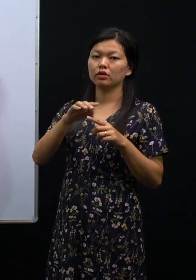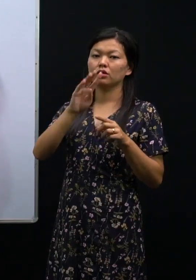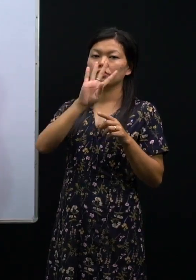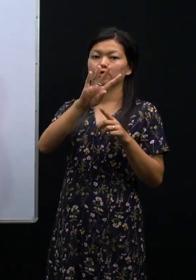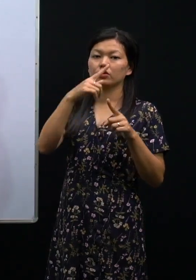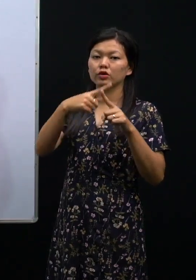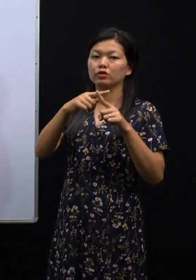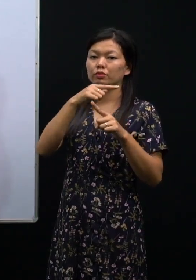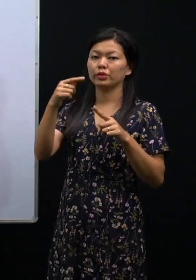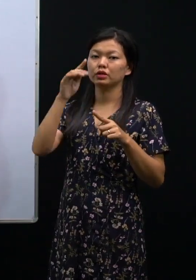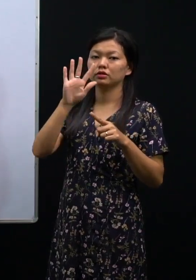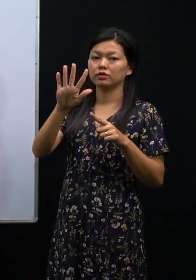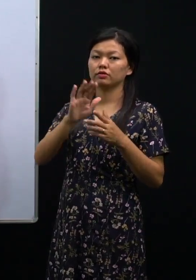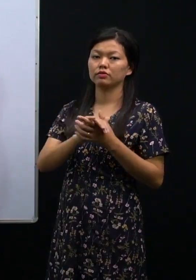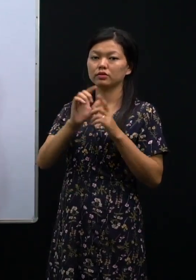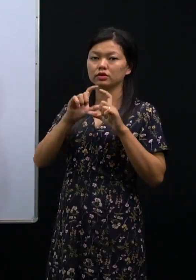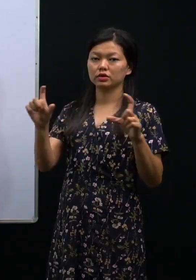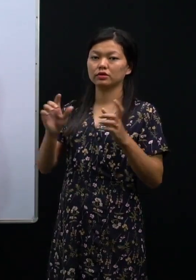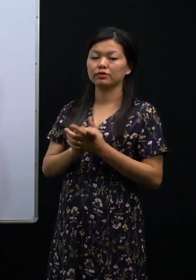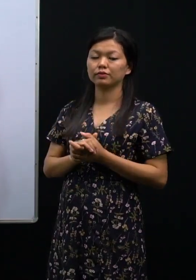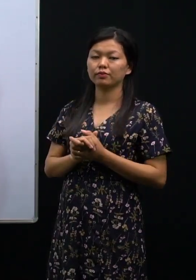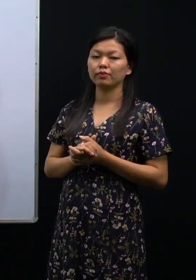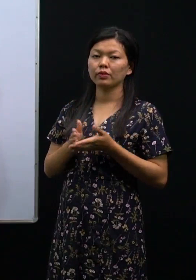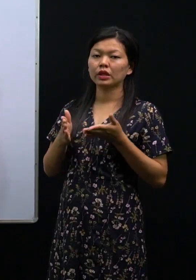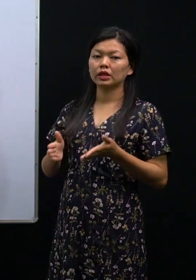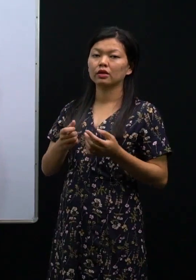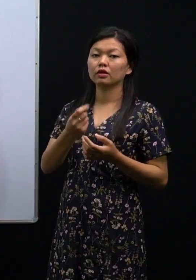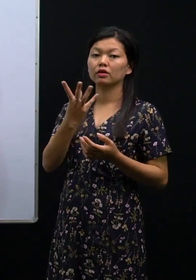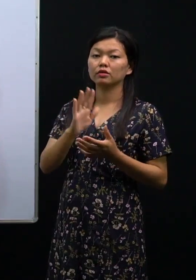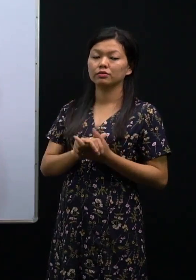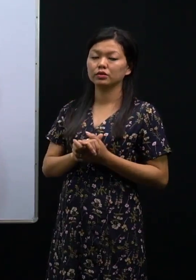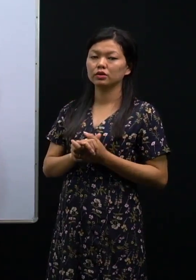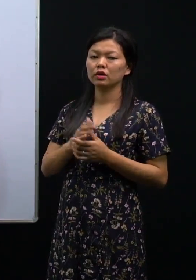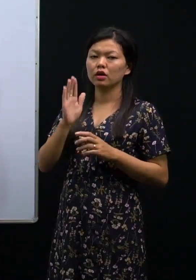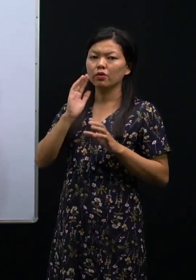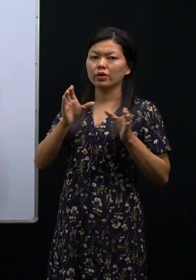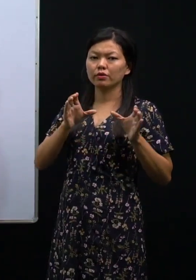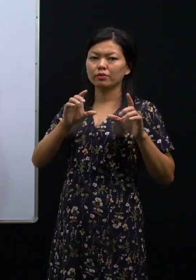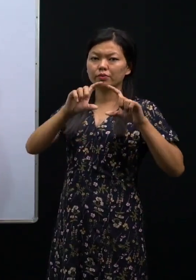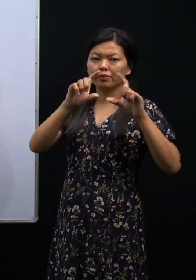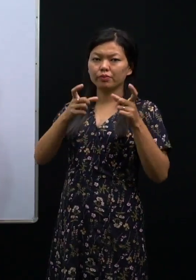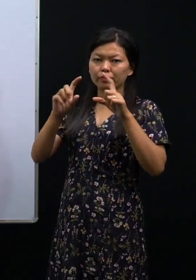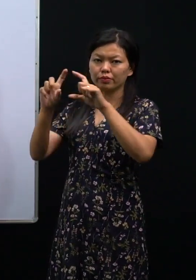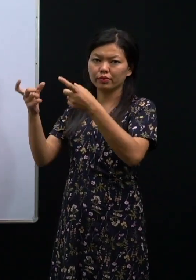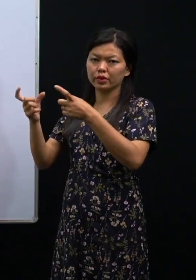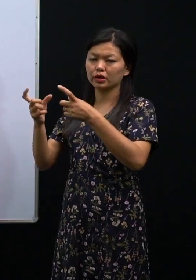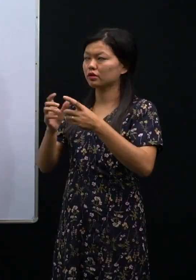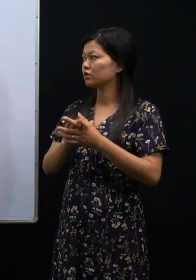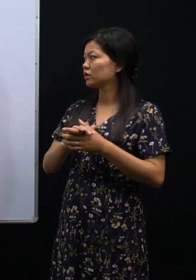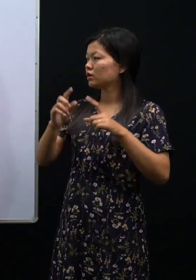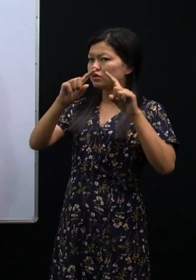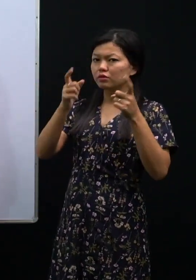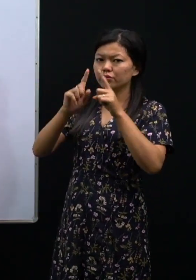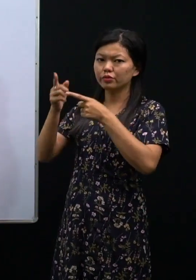5. Clear? Now how much it is? Whenever whole square, I give it a bracket, it's a very important meaning of the